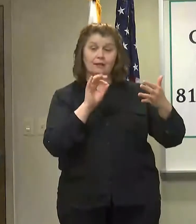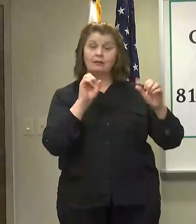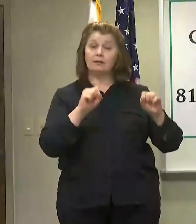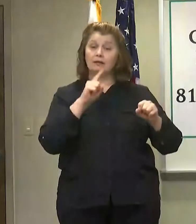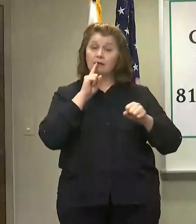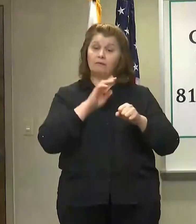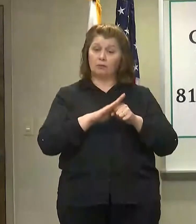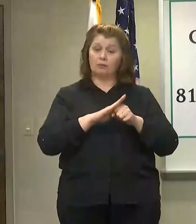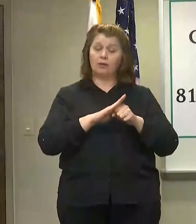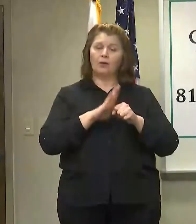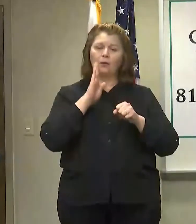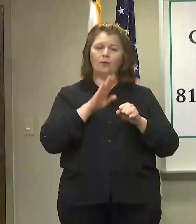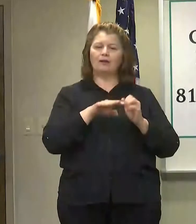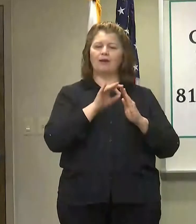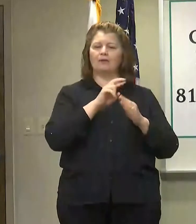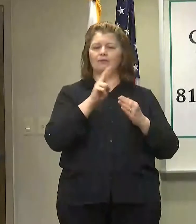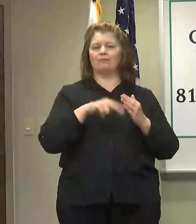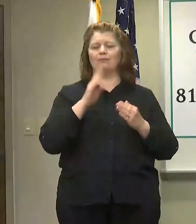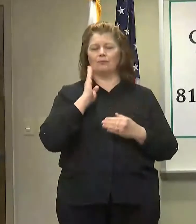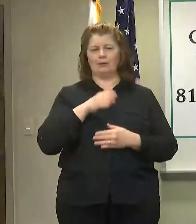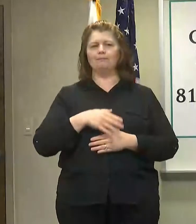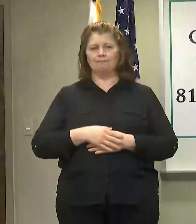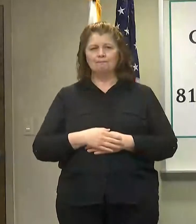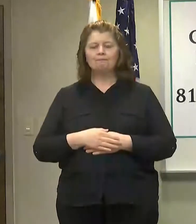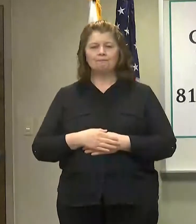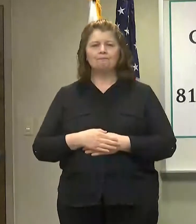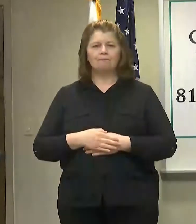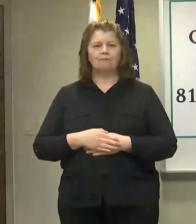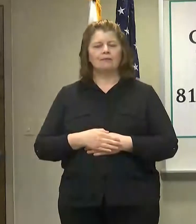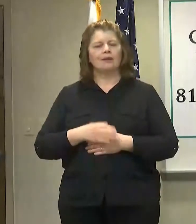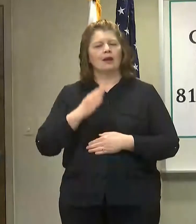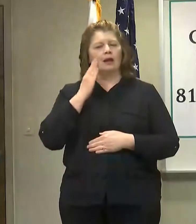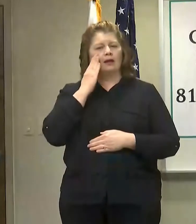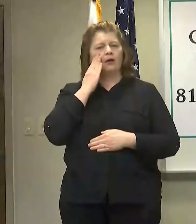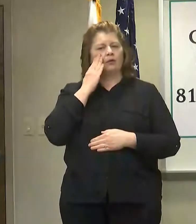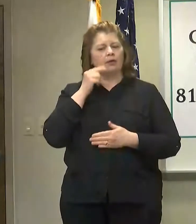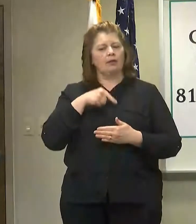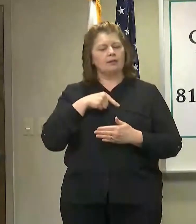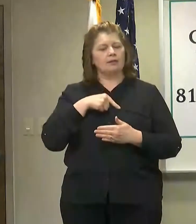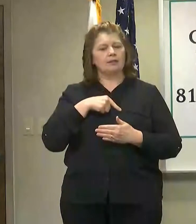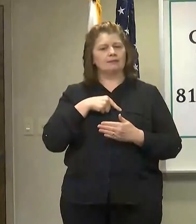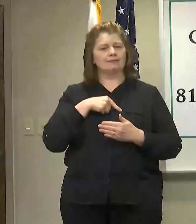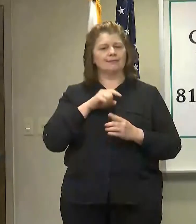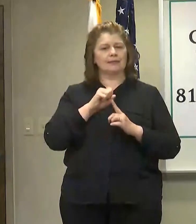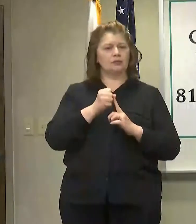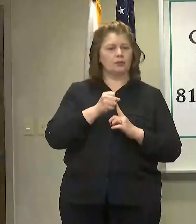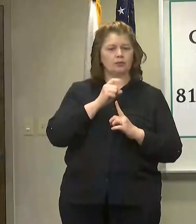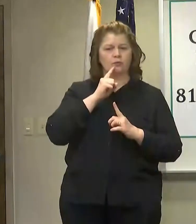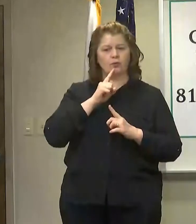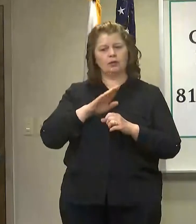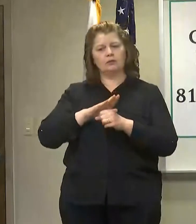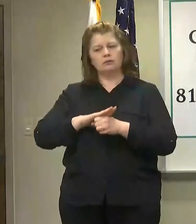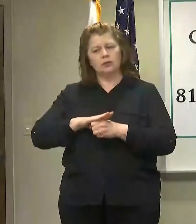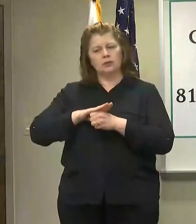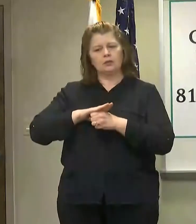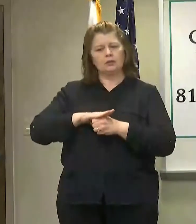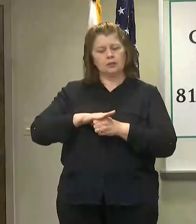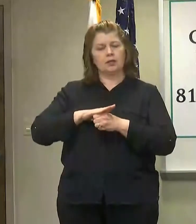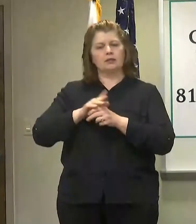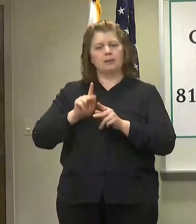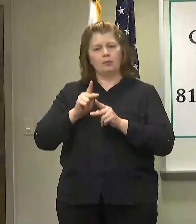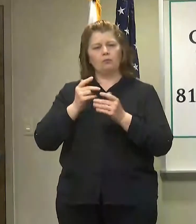confirm that we will be looking for that test result. I know that this is very stressful for many of our population who went to that testing site and have been